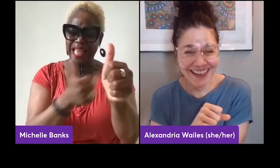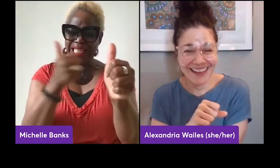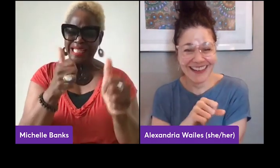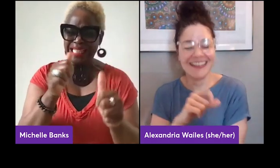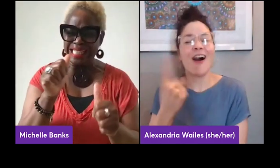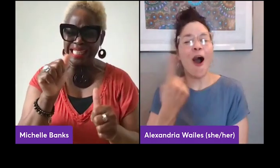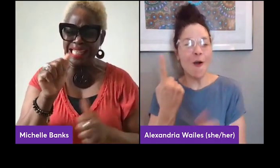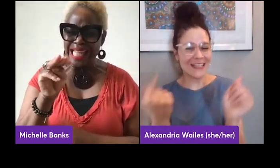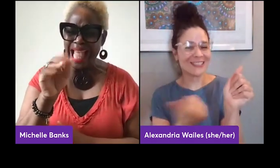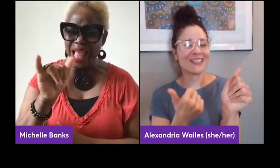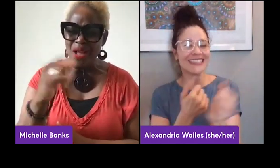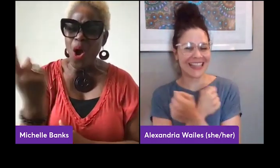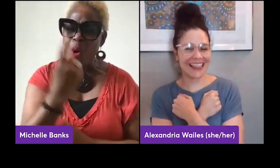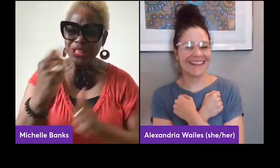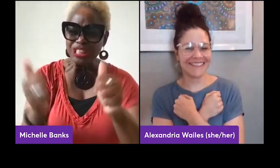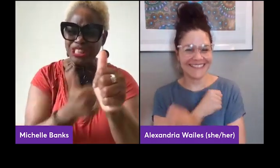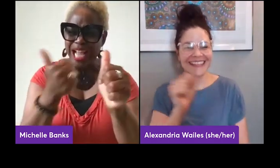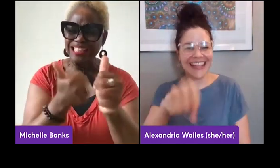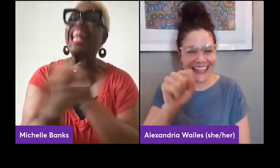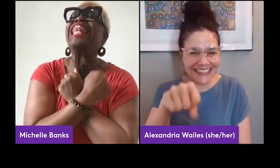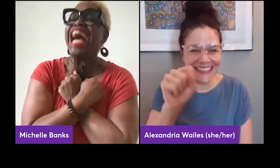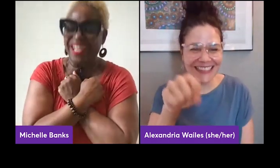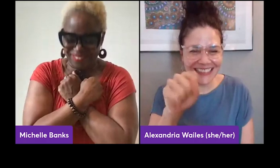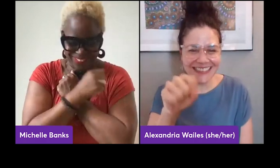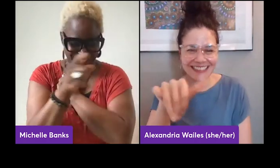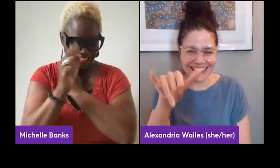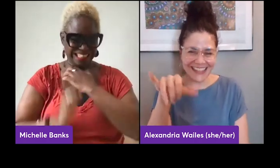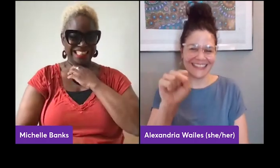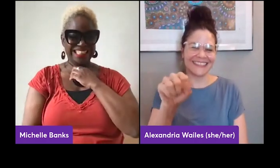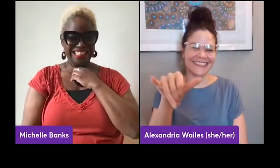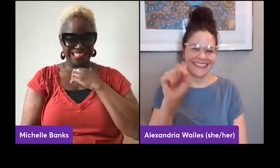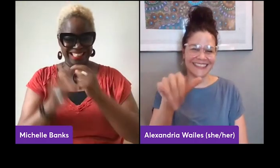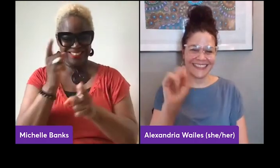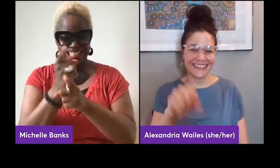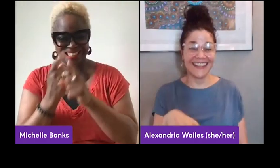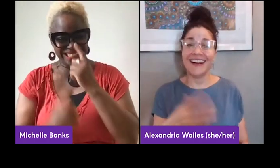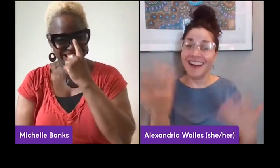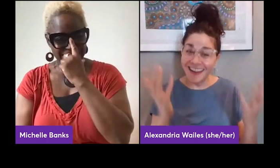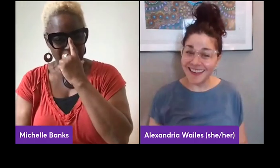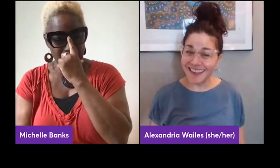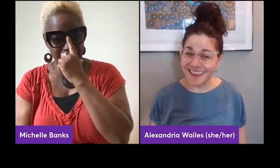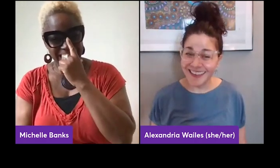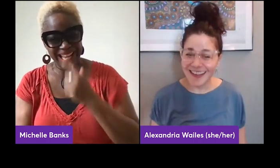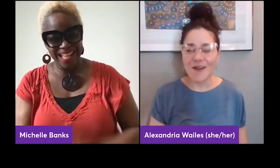Always Chasing Love. Yes, that's the one. Yes.